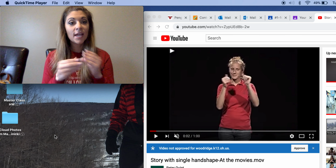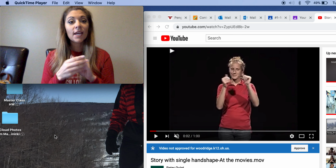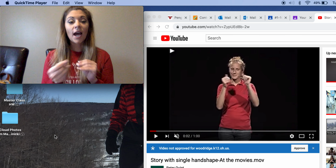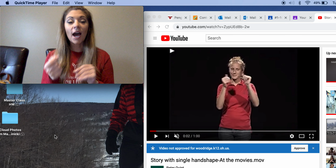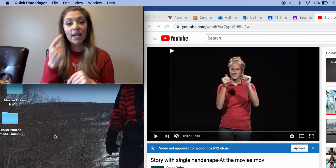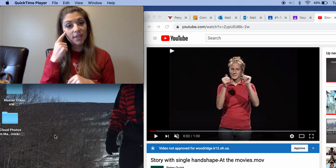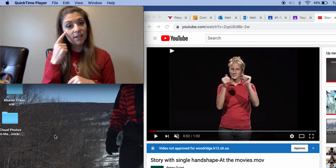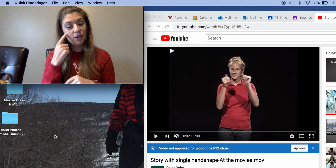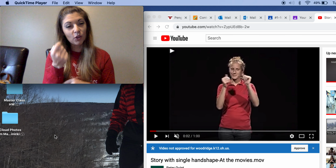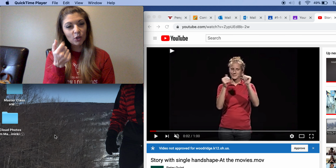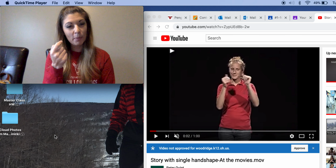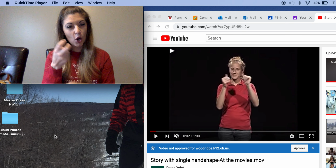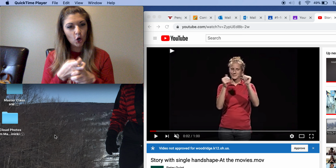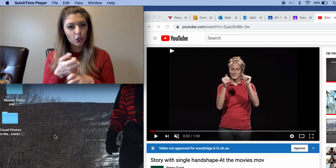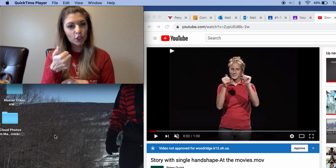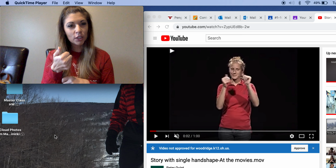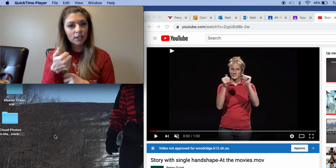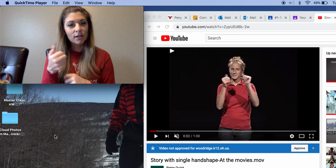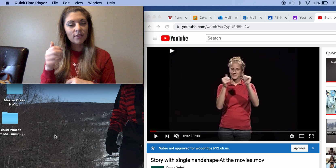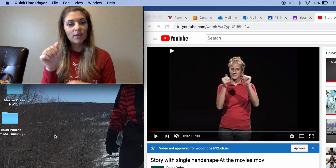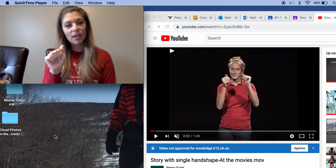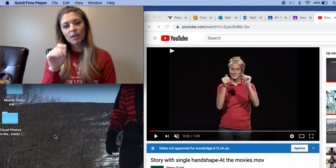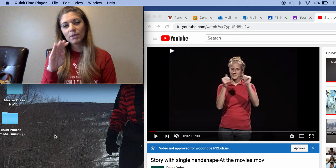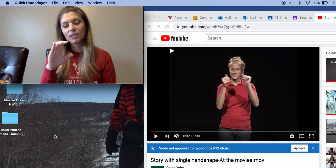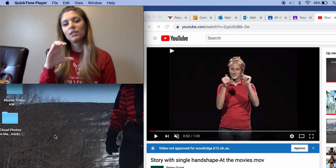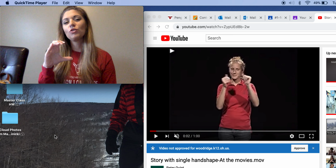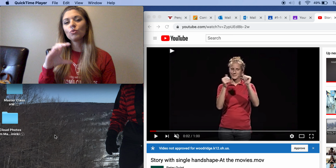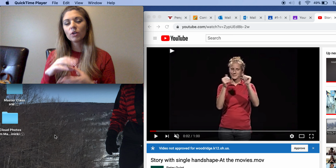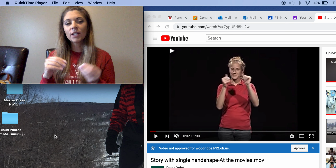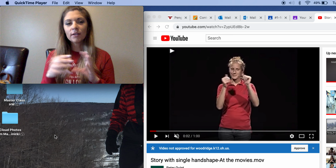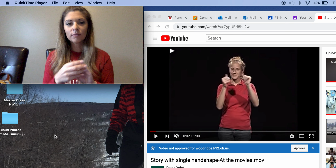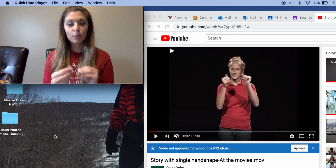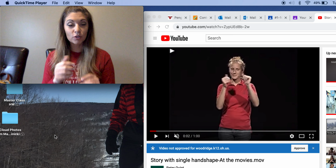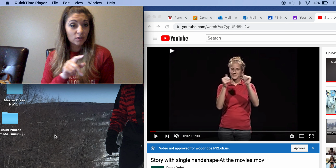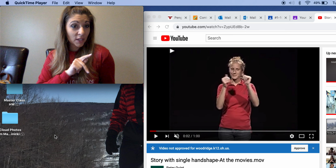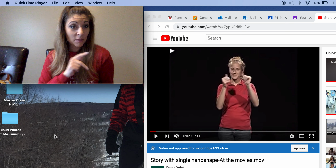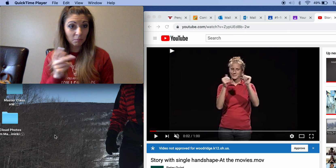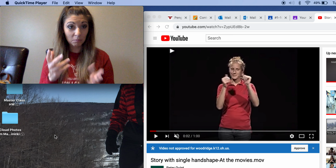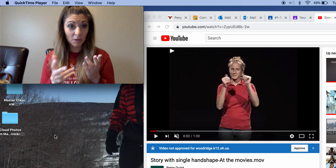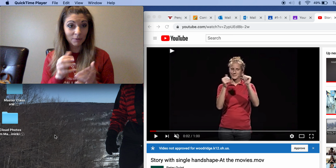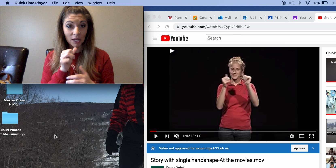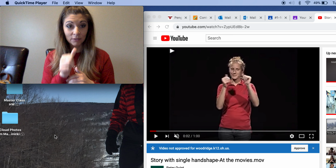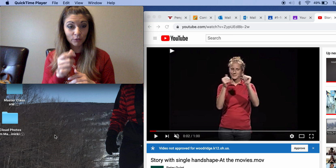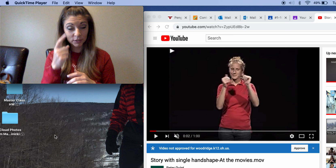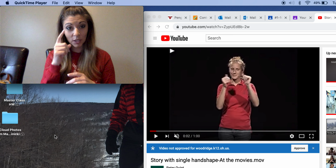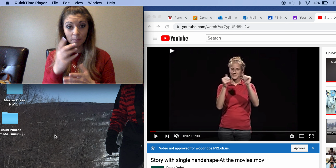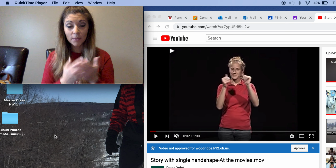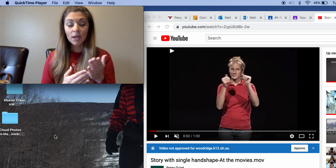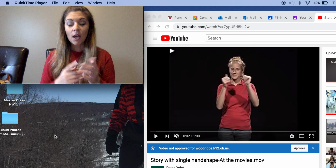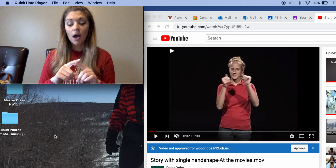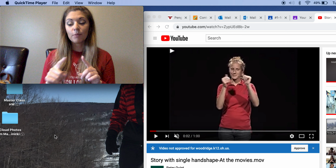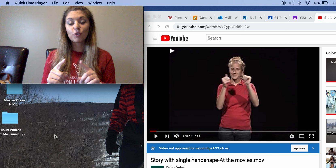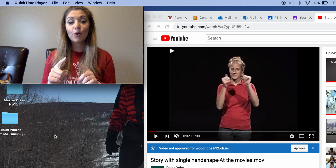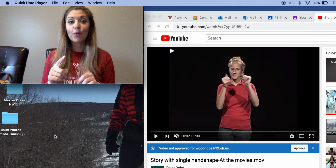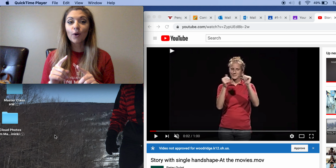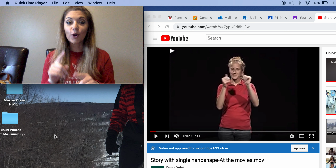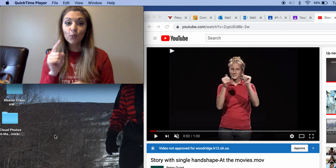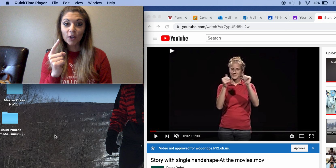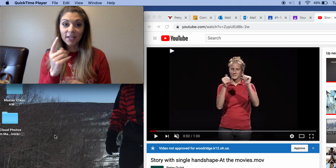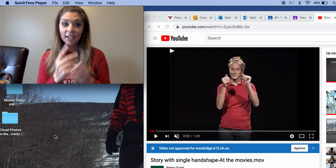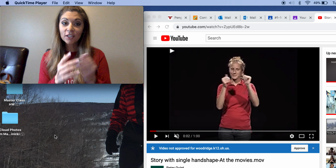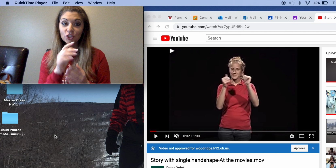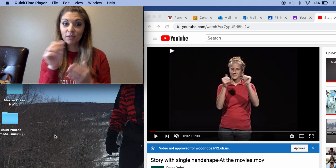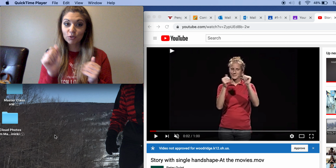story. I think they're a little bit harder than the ABC story, personally. Maybe not for some. So